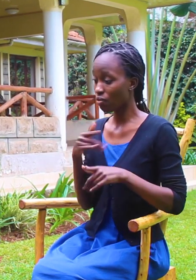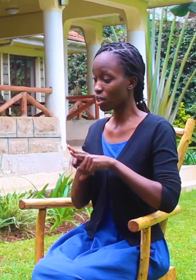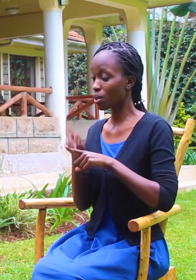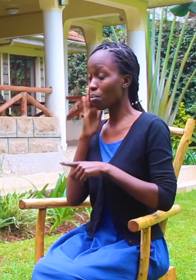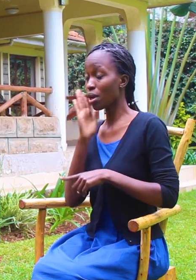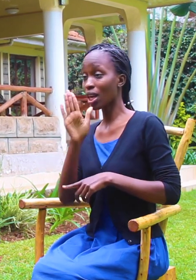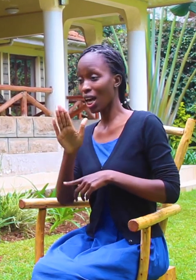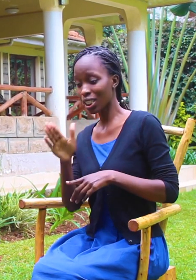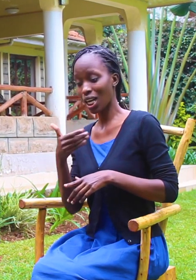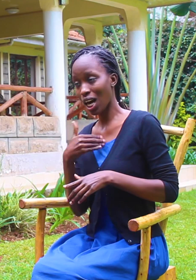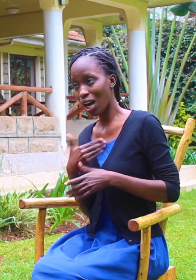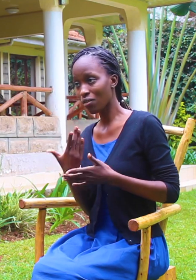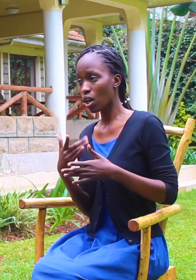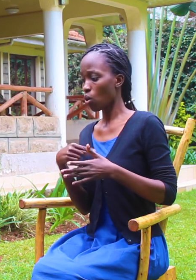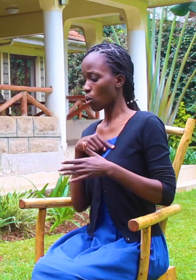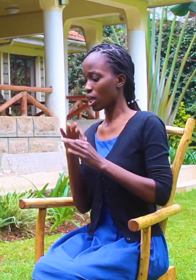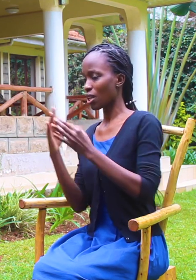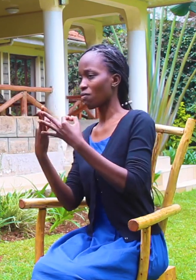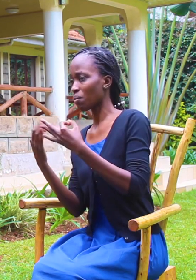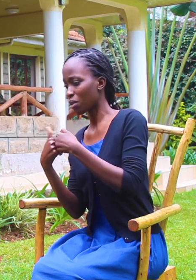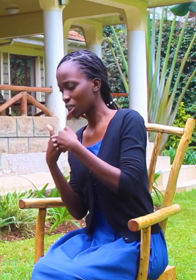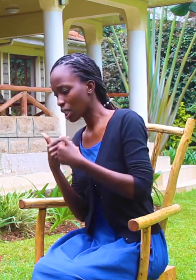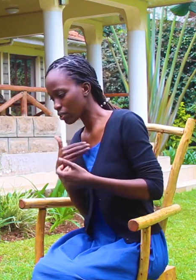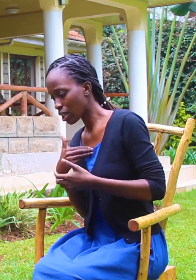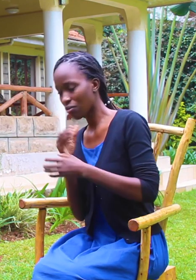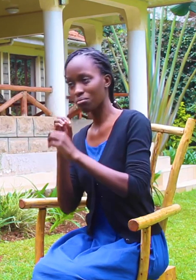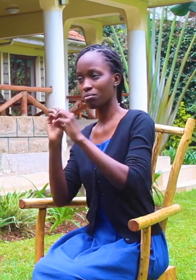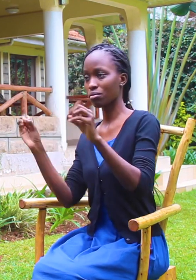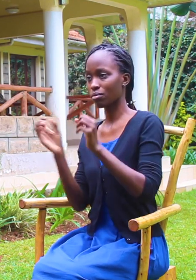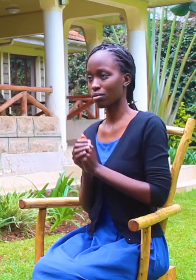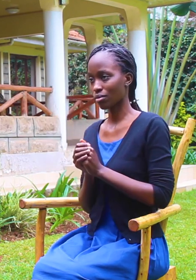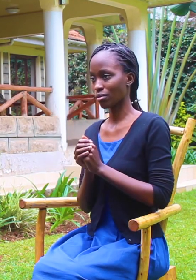So as a family, it has not been a challenge to take care of Yvonne.